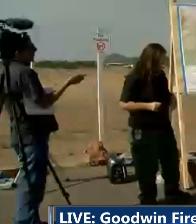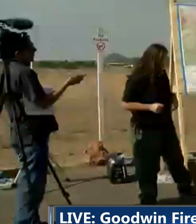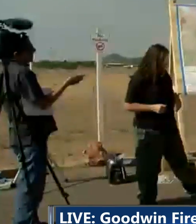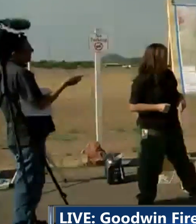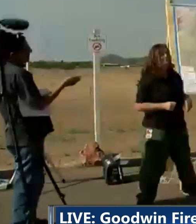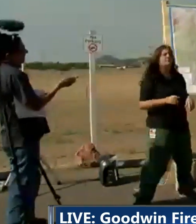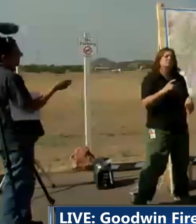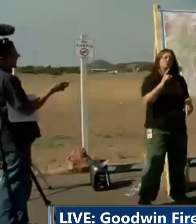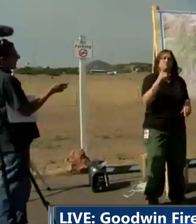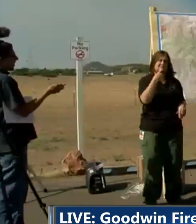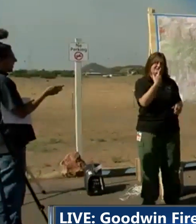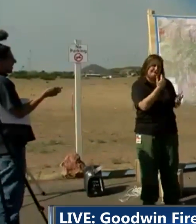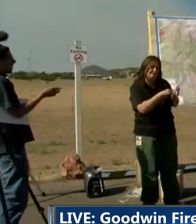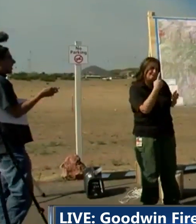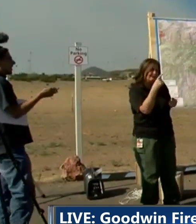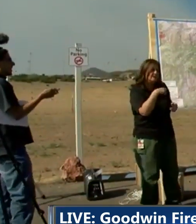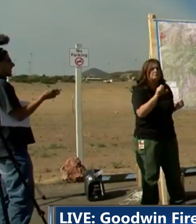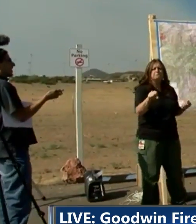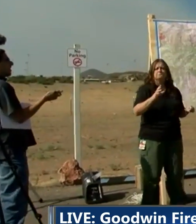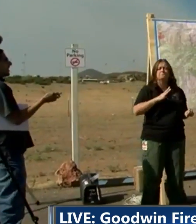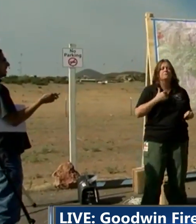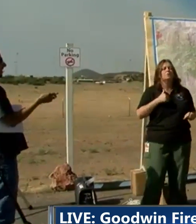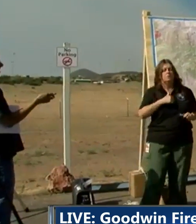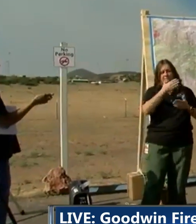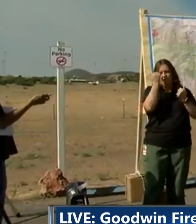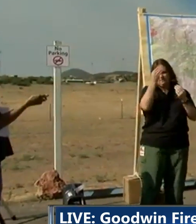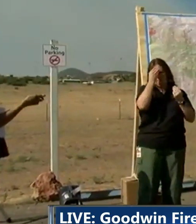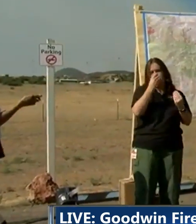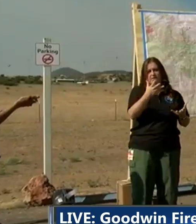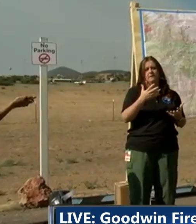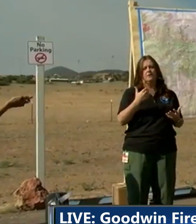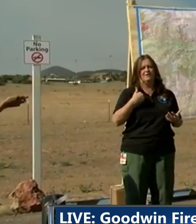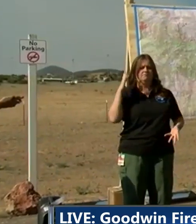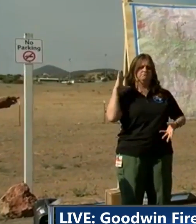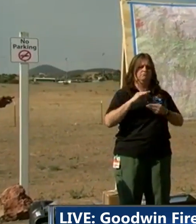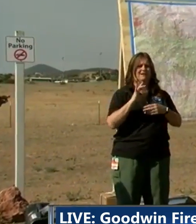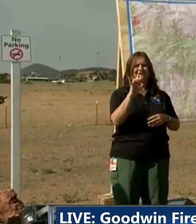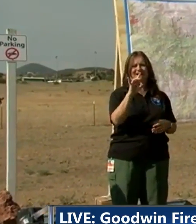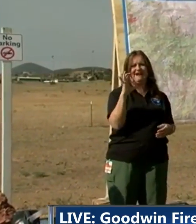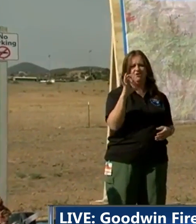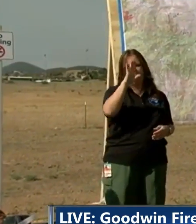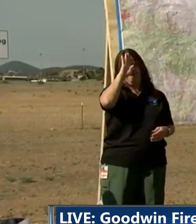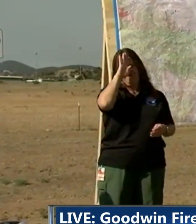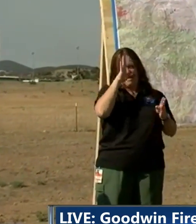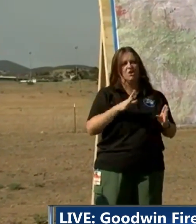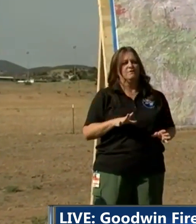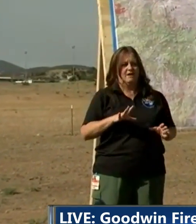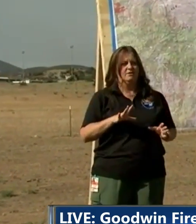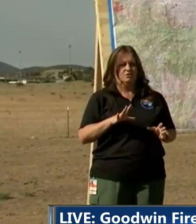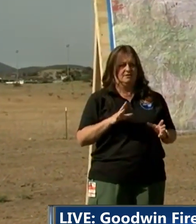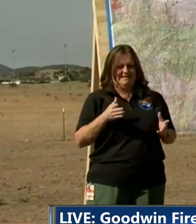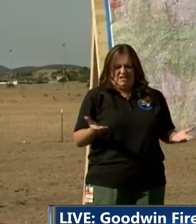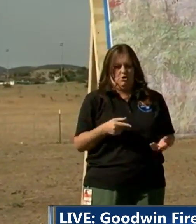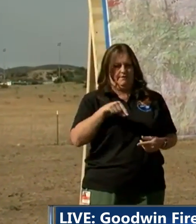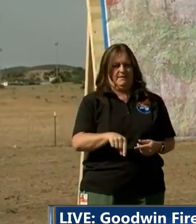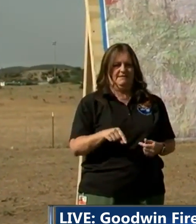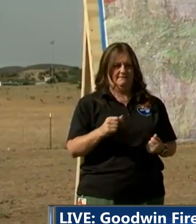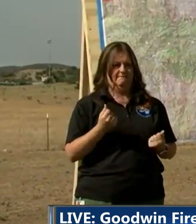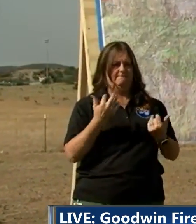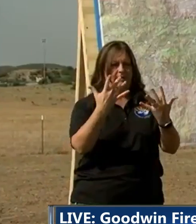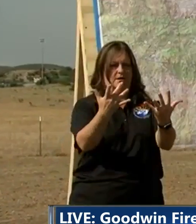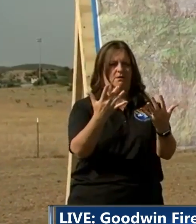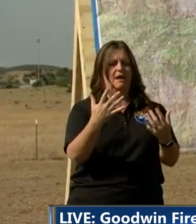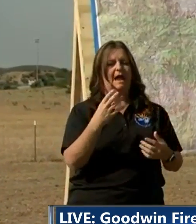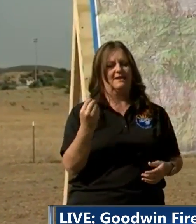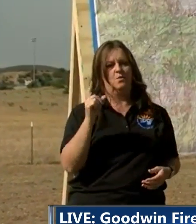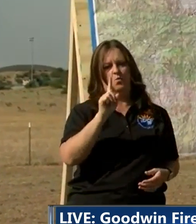You bet. I neglected to mention we are at 800 firefighters assigned to the fire now approximately, and